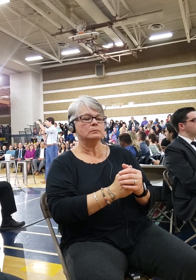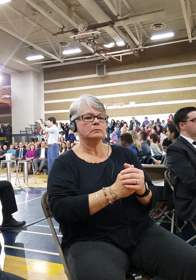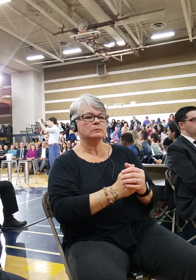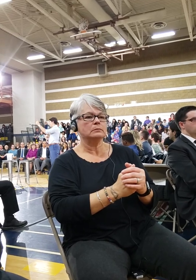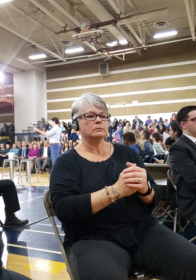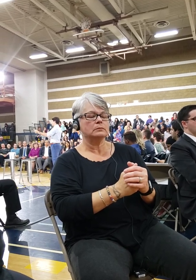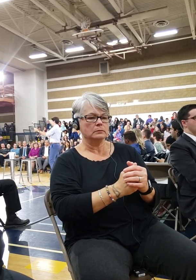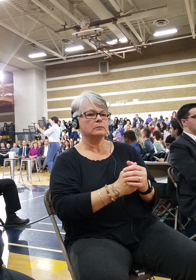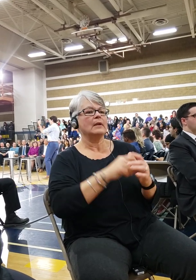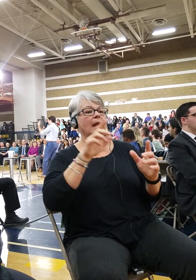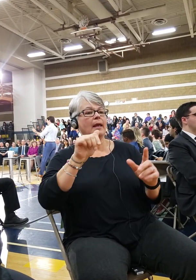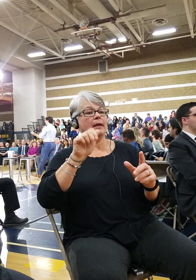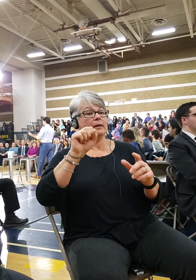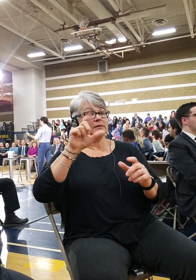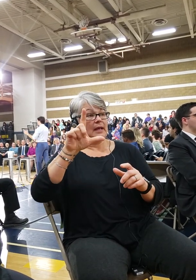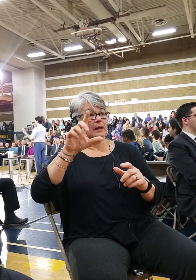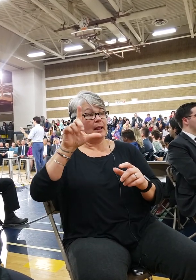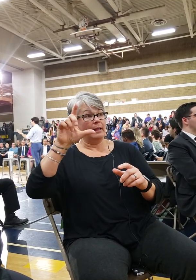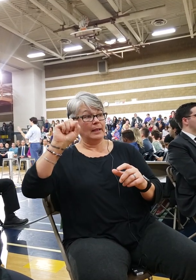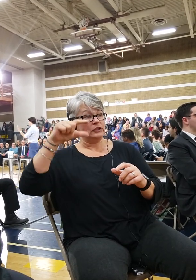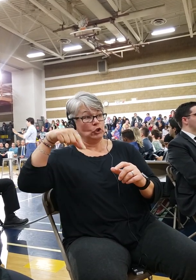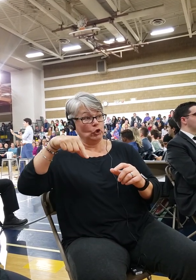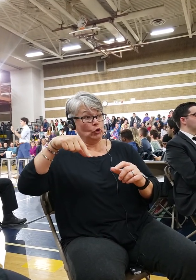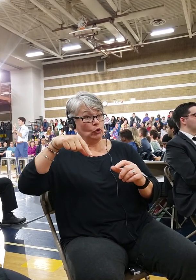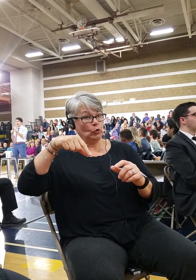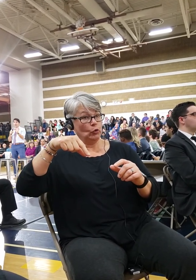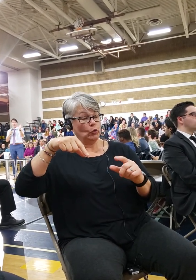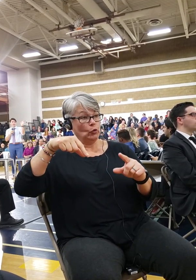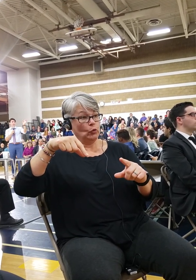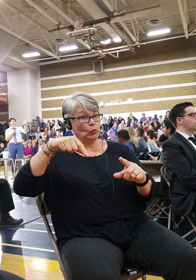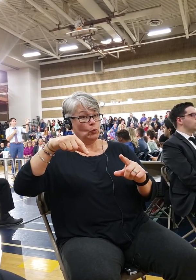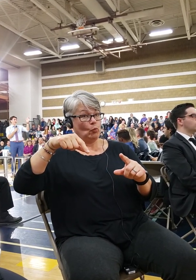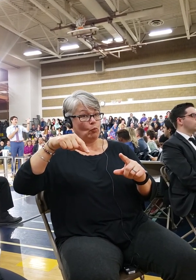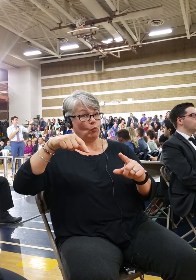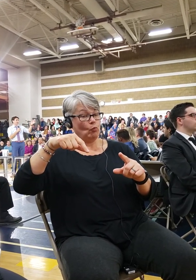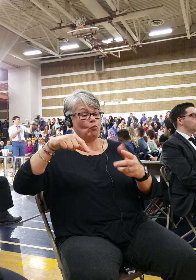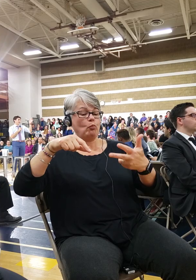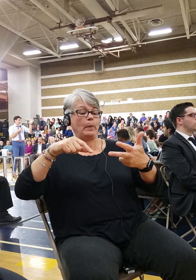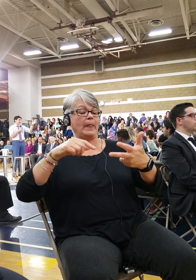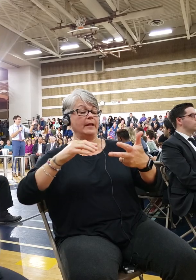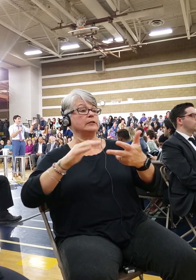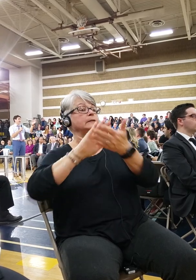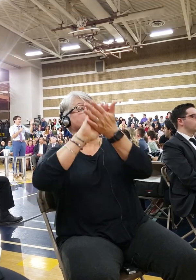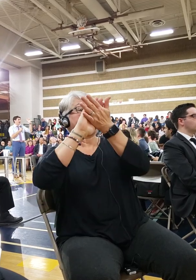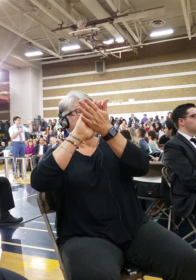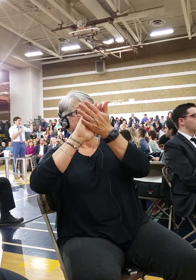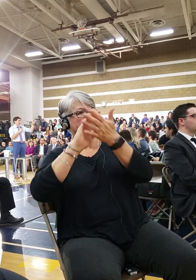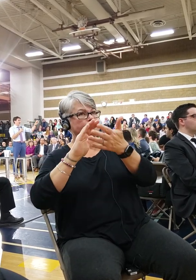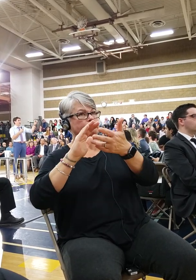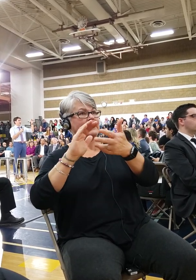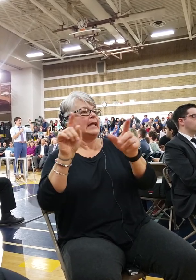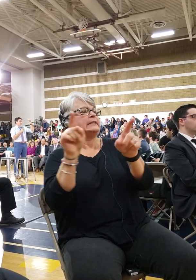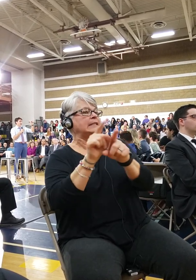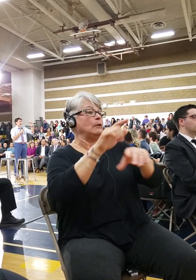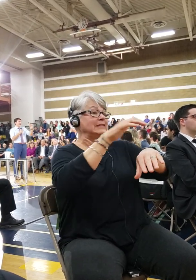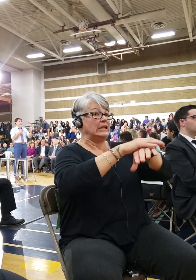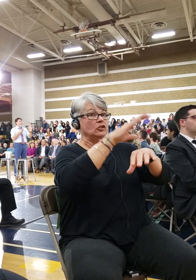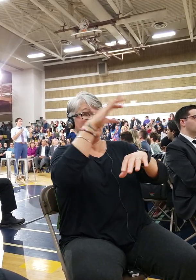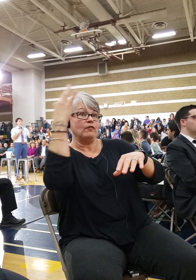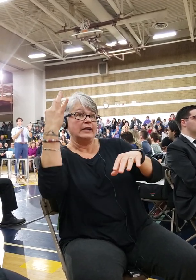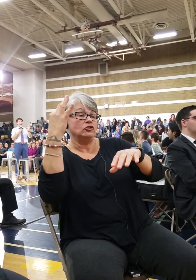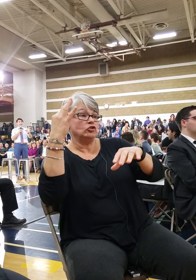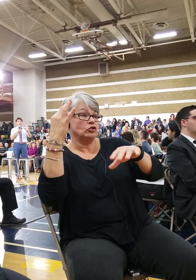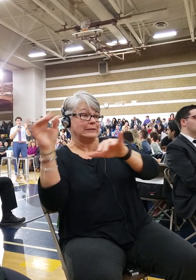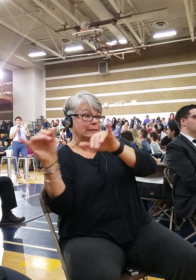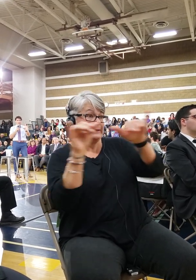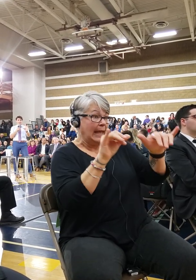elevate ASL and LSQ to the status of the two official languages in Canada, English and French,